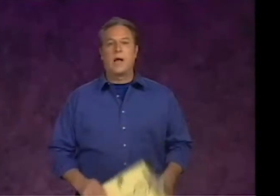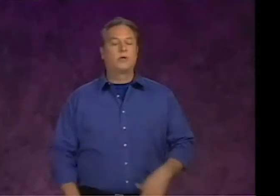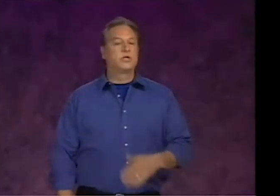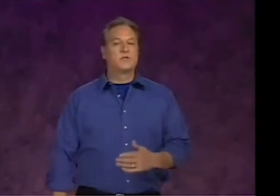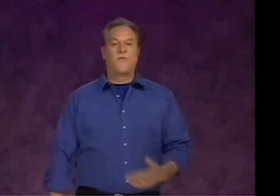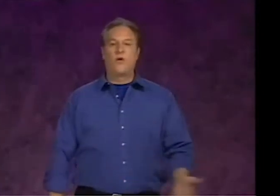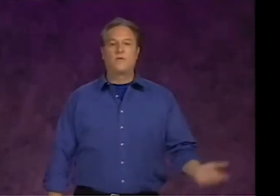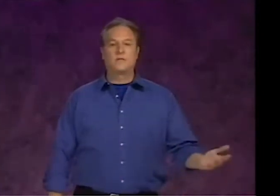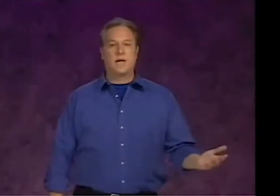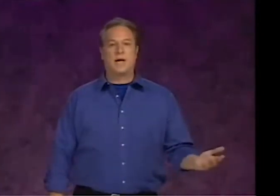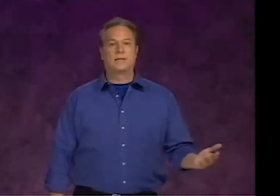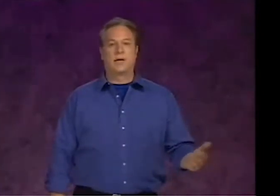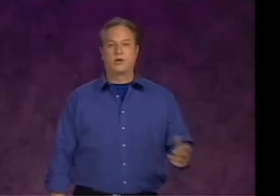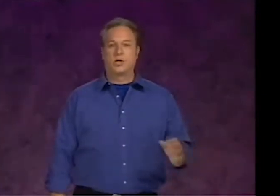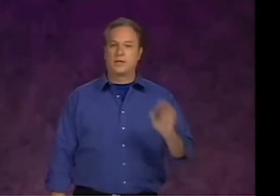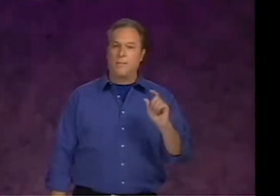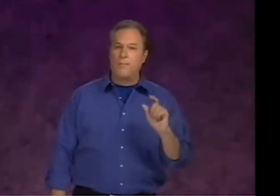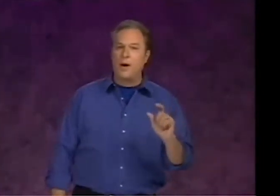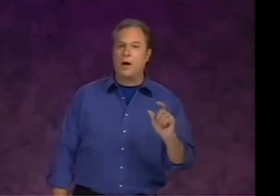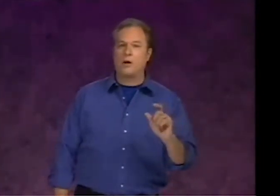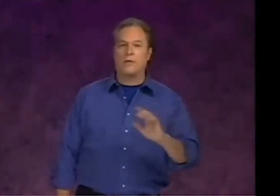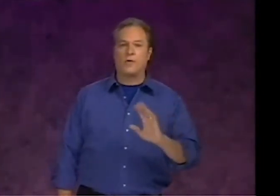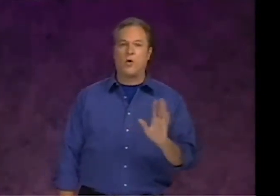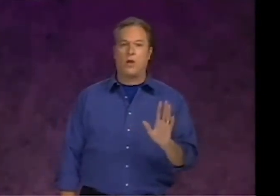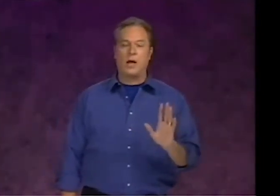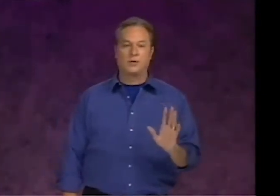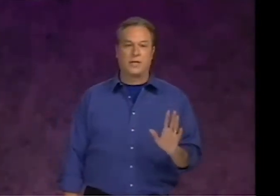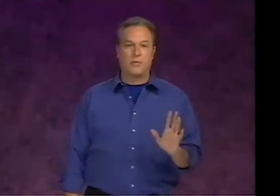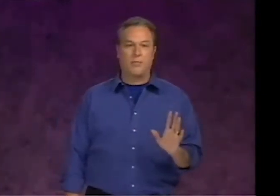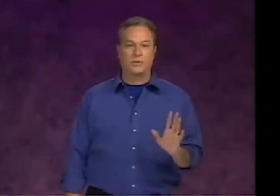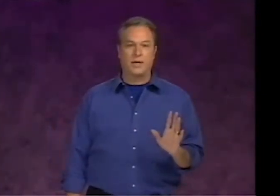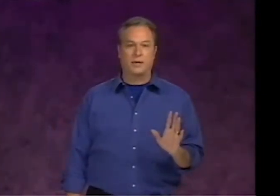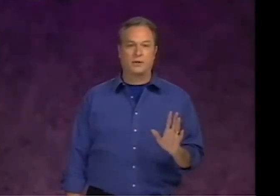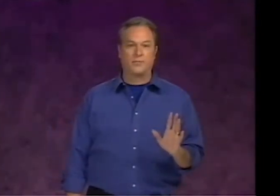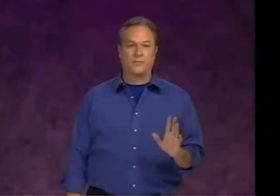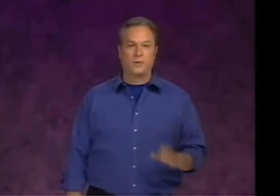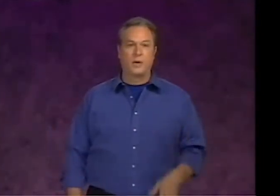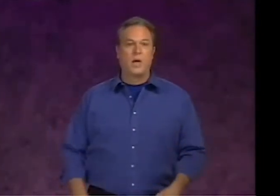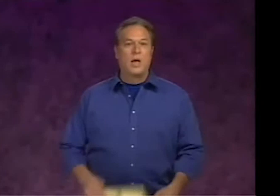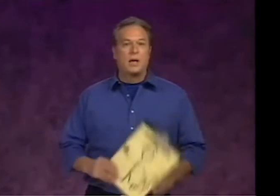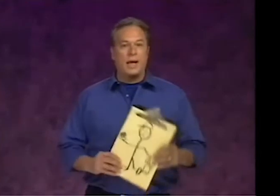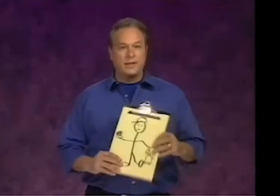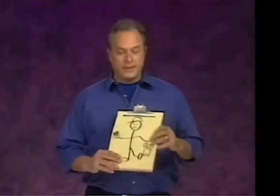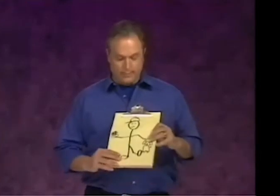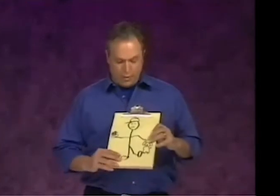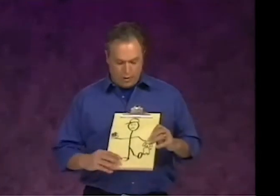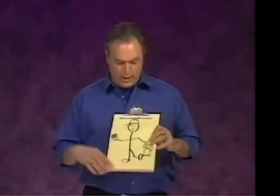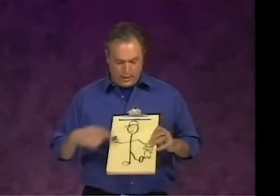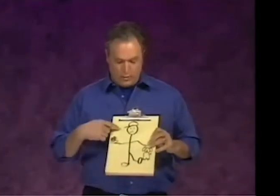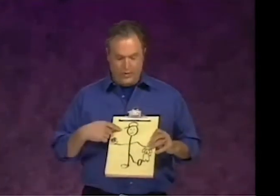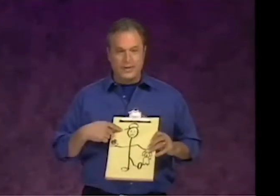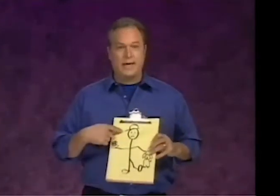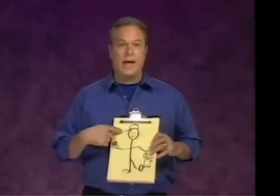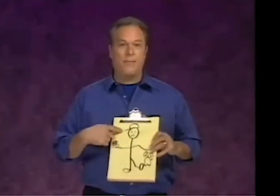language is full of signs that are just a part of the whole objects they represent. Like this boy with his cap